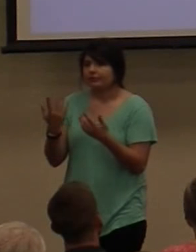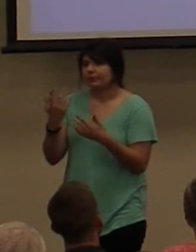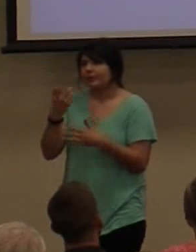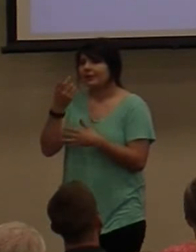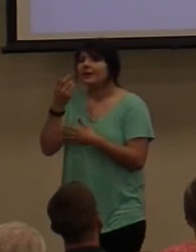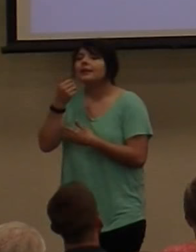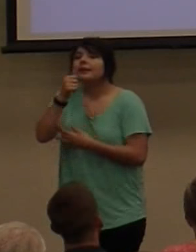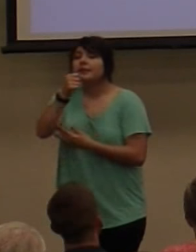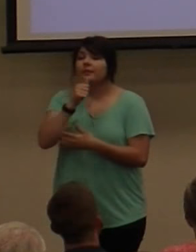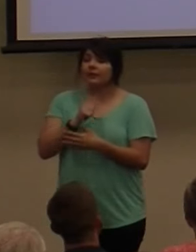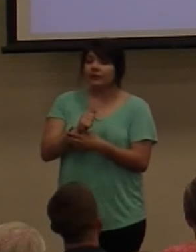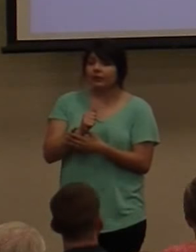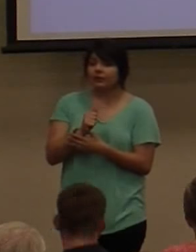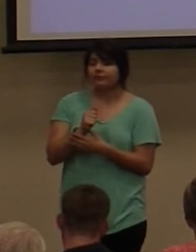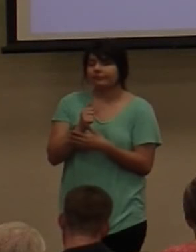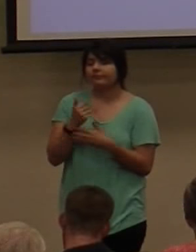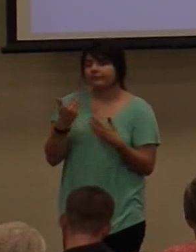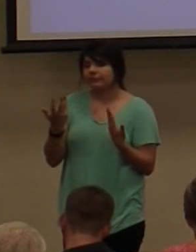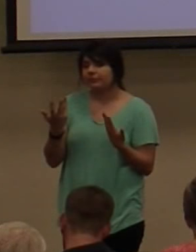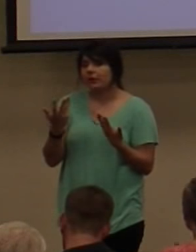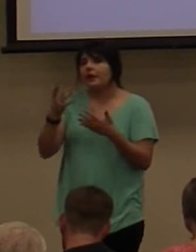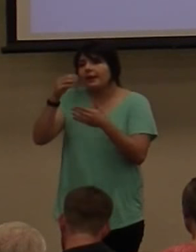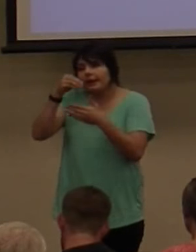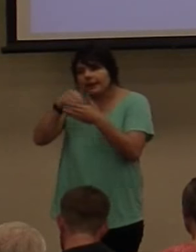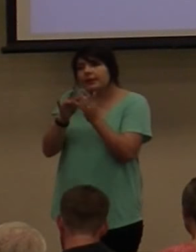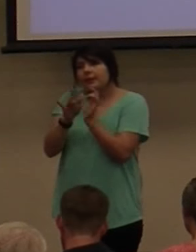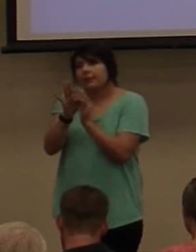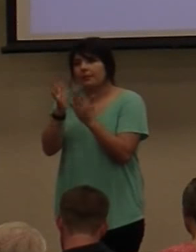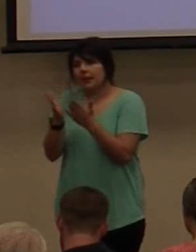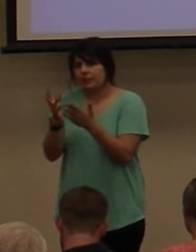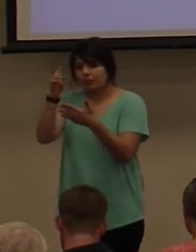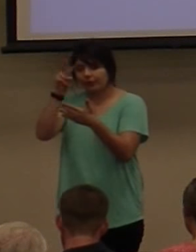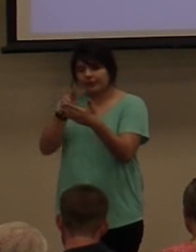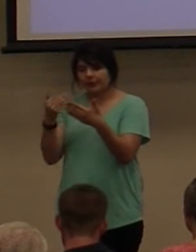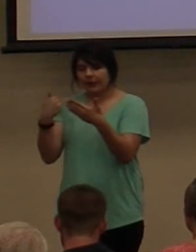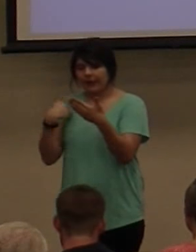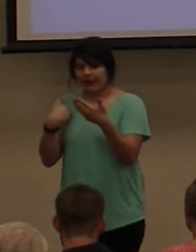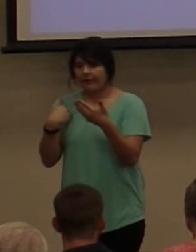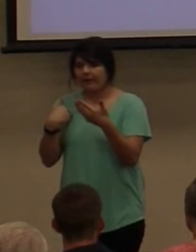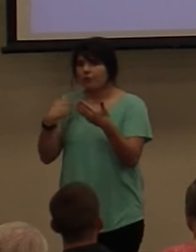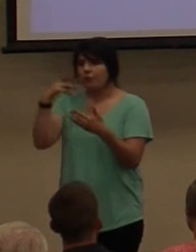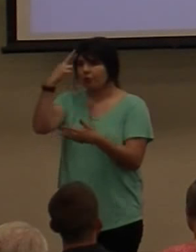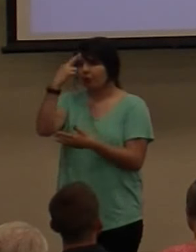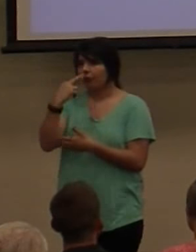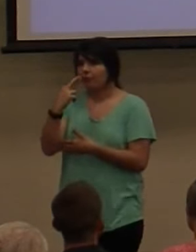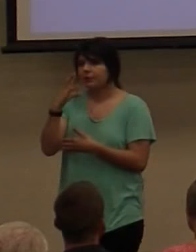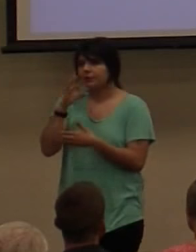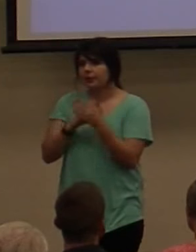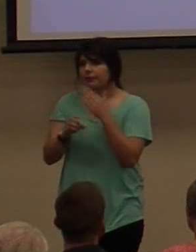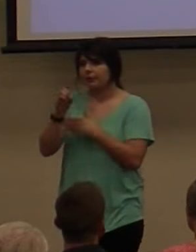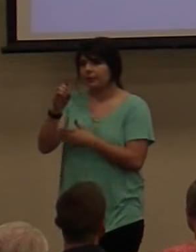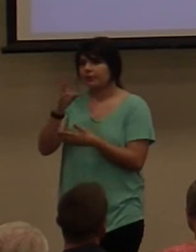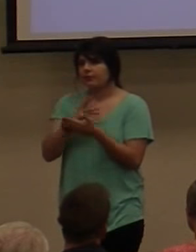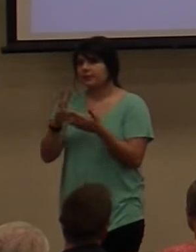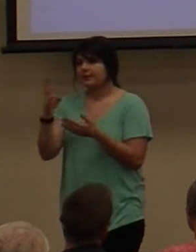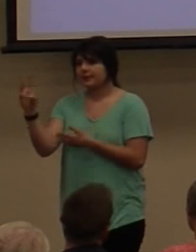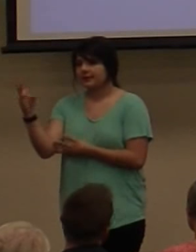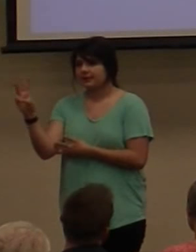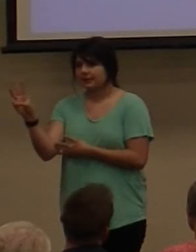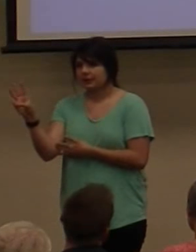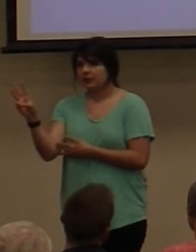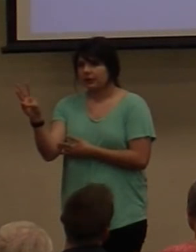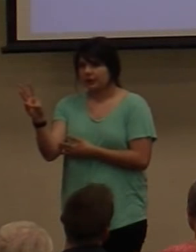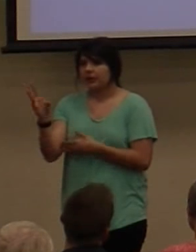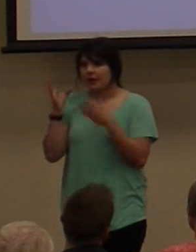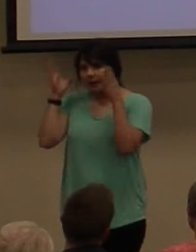The secret is in the Bible reading we had. Romans chapter 1 and verse 16.